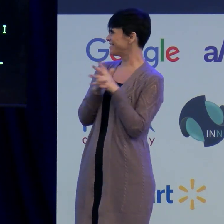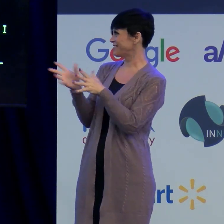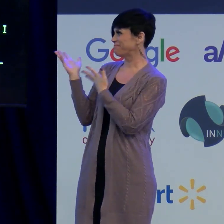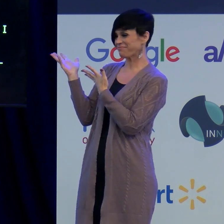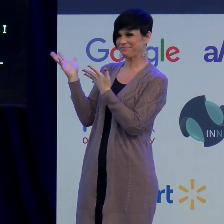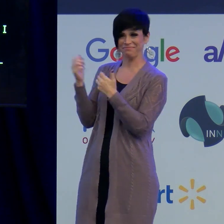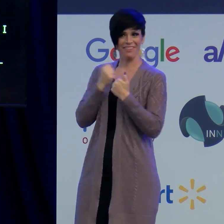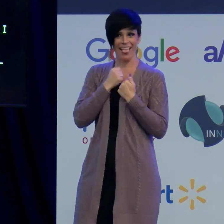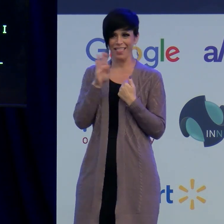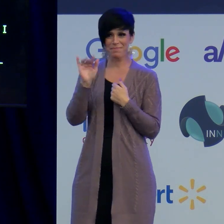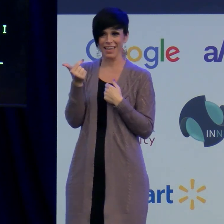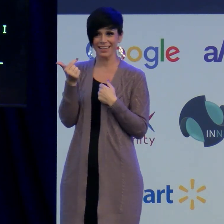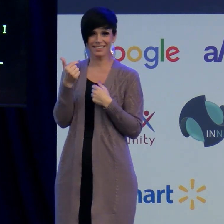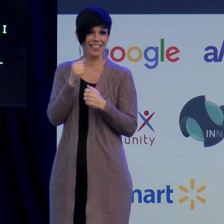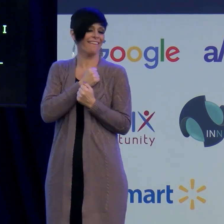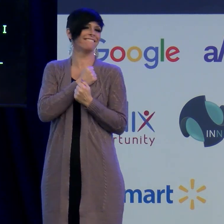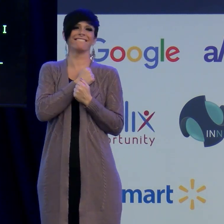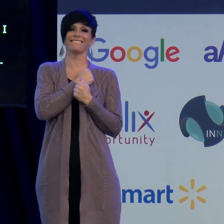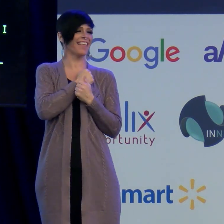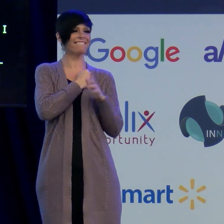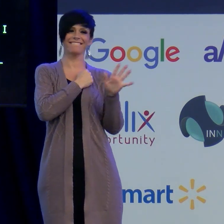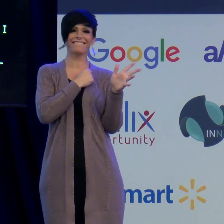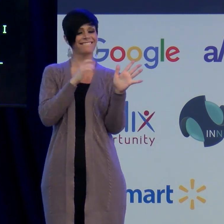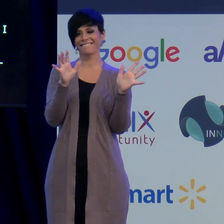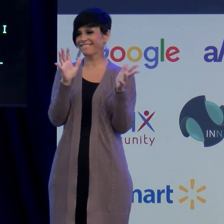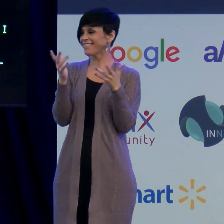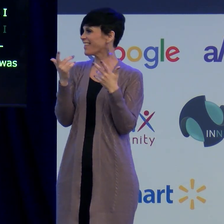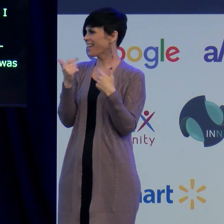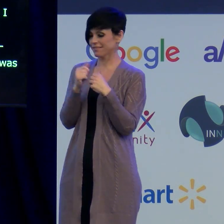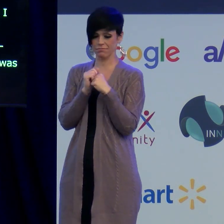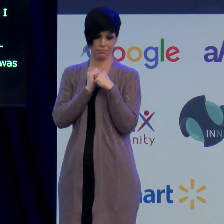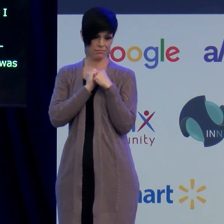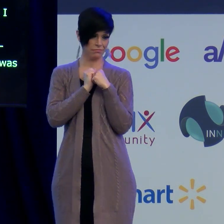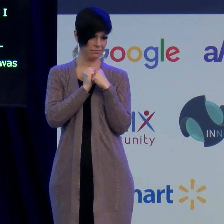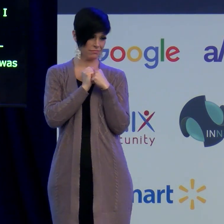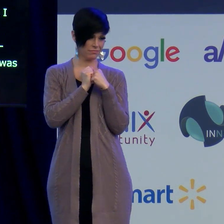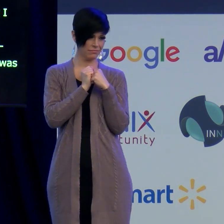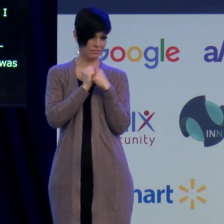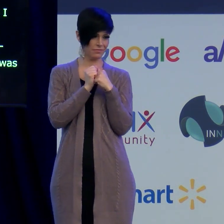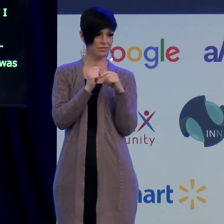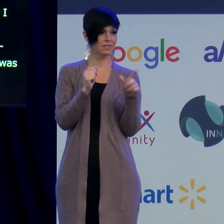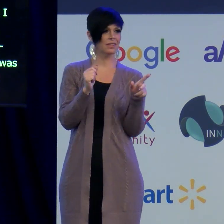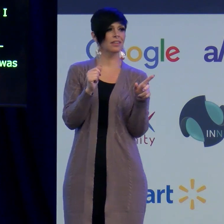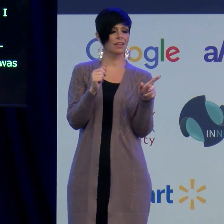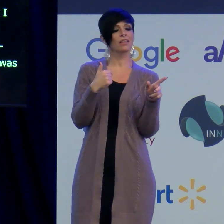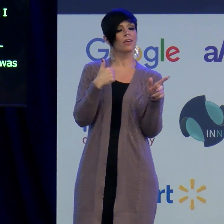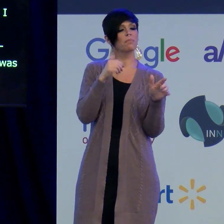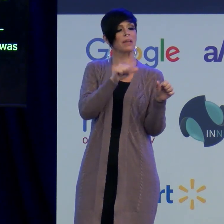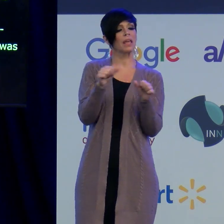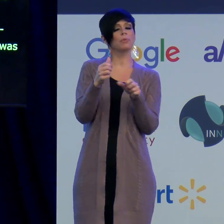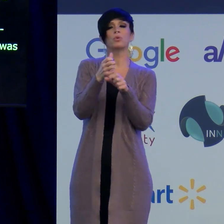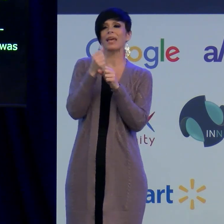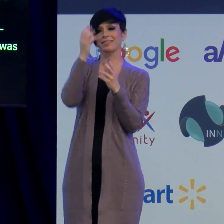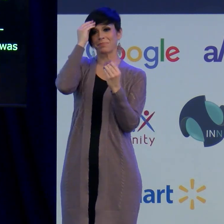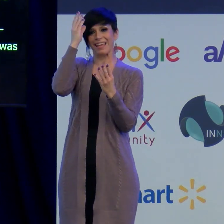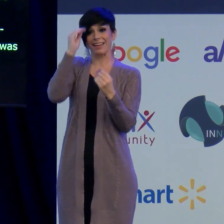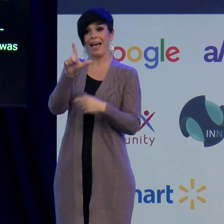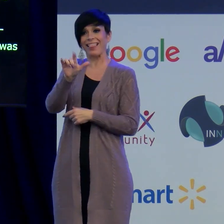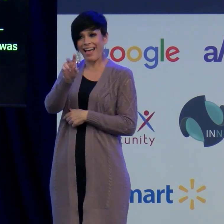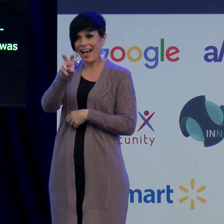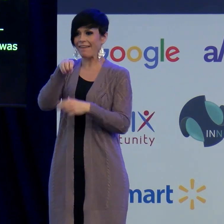I love Bing. I was part of the building team for it. But we've been able to get some data live now